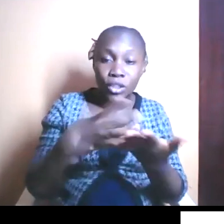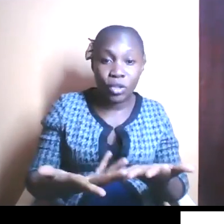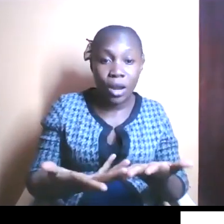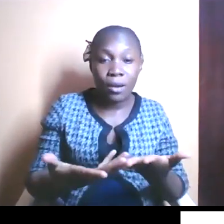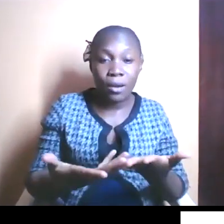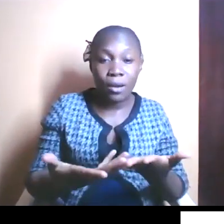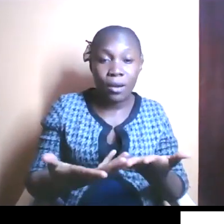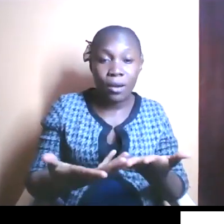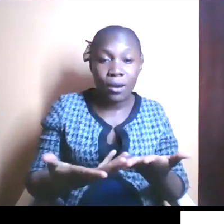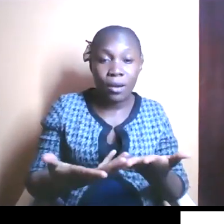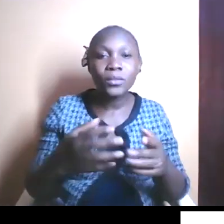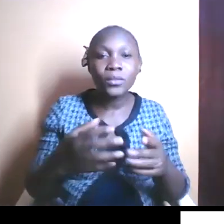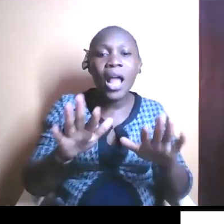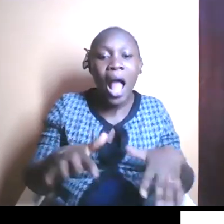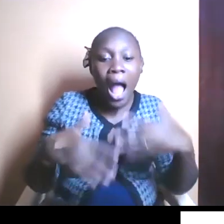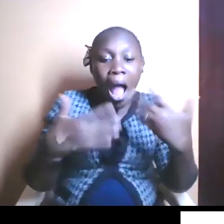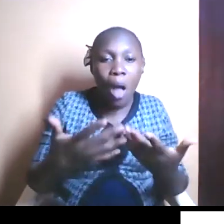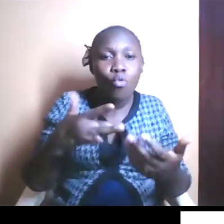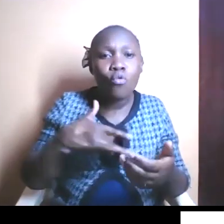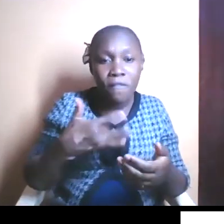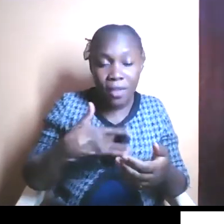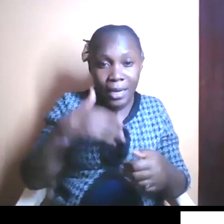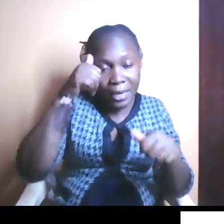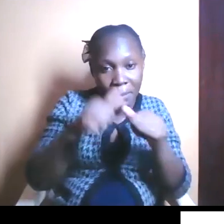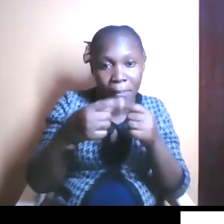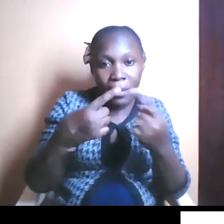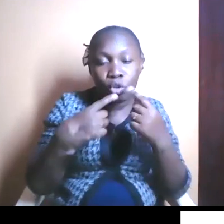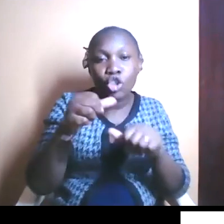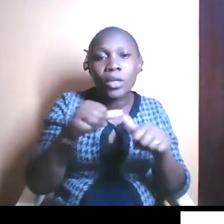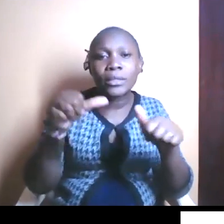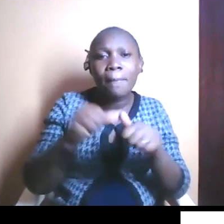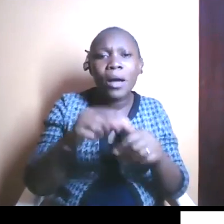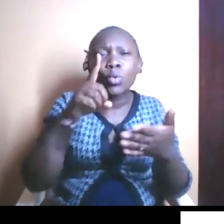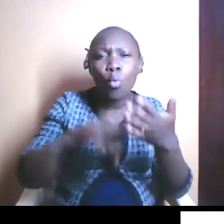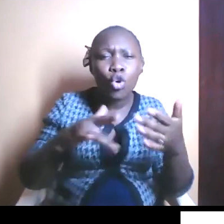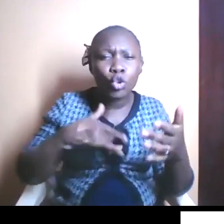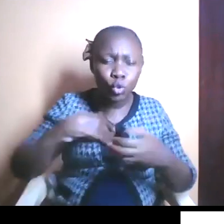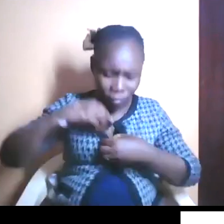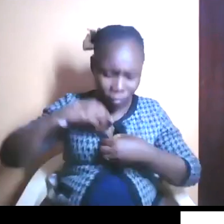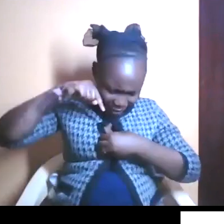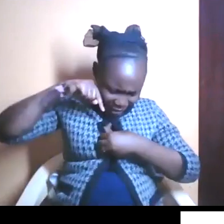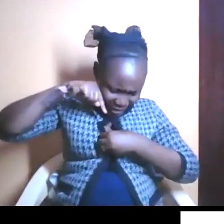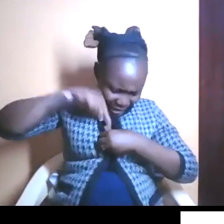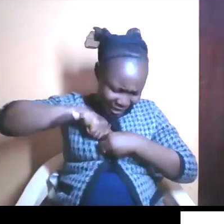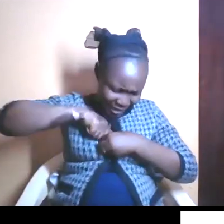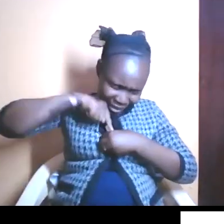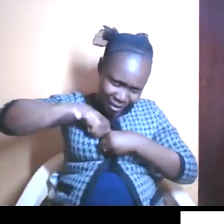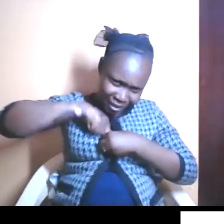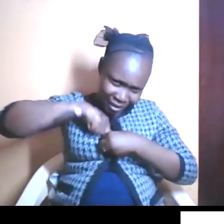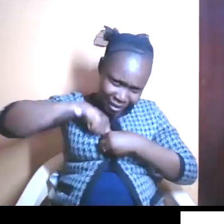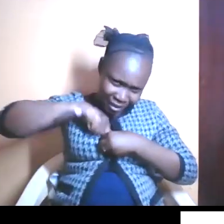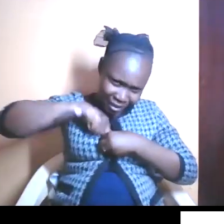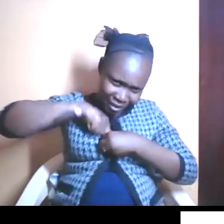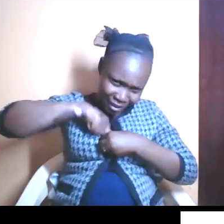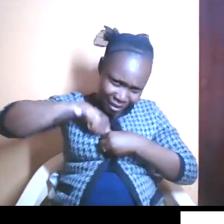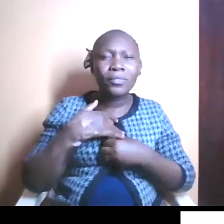about your intuition? You feel always anxious, depressed, you can't sleep, and you're dreading it. You're